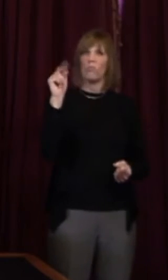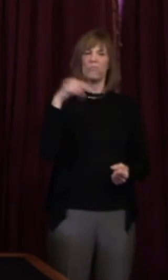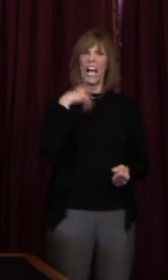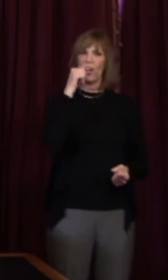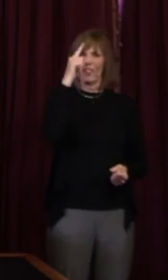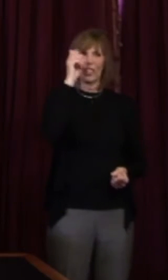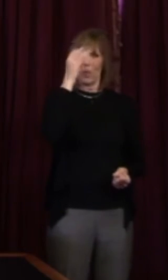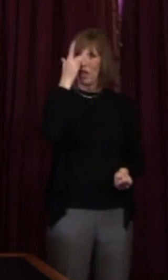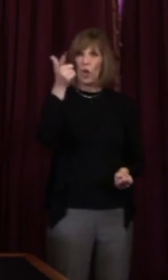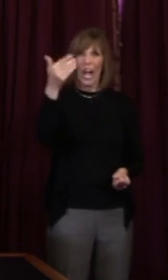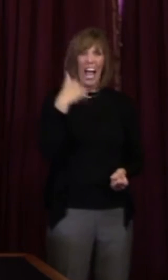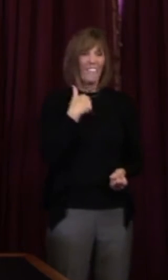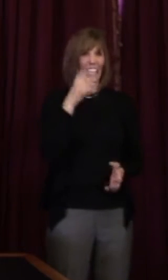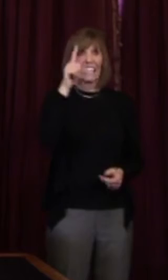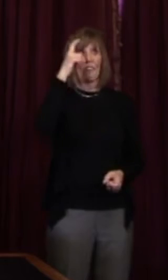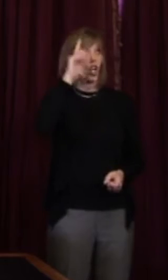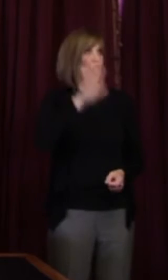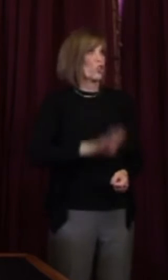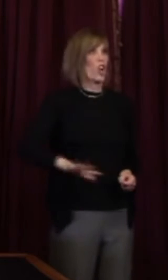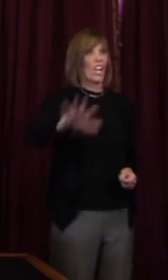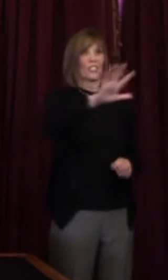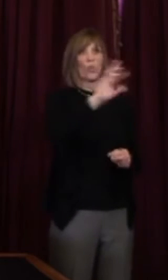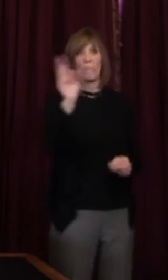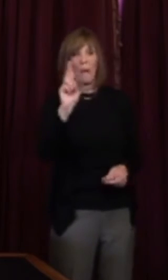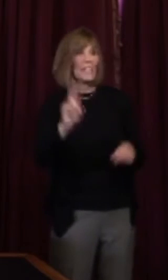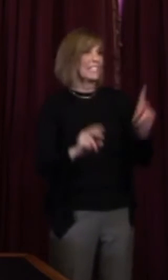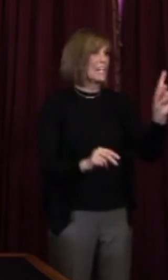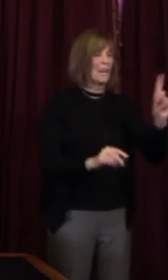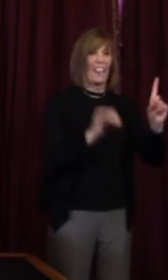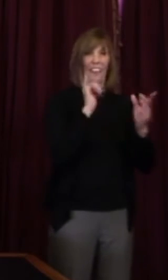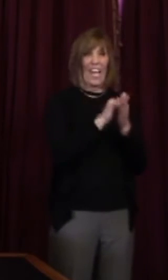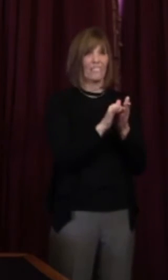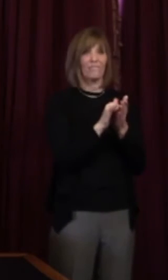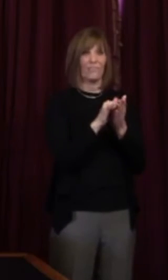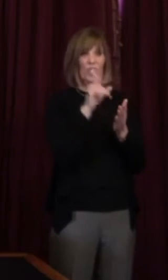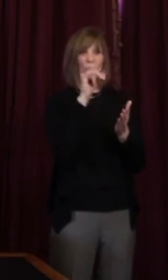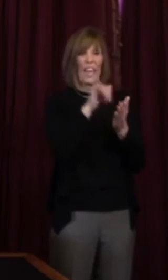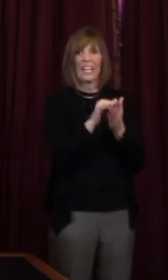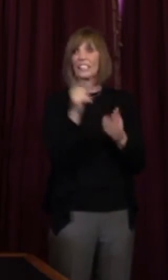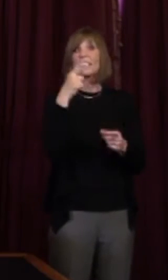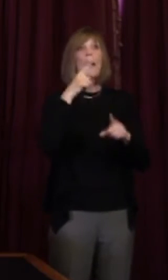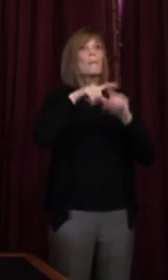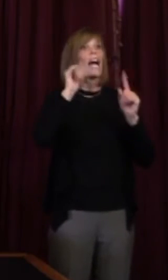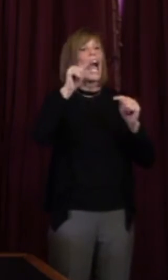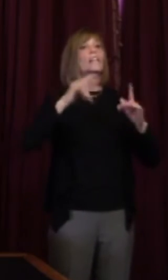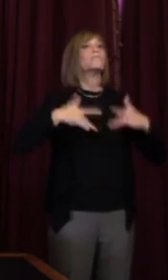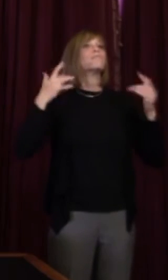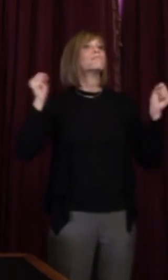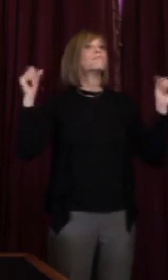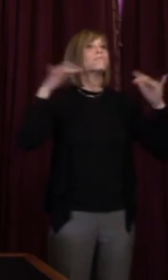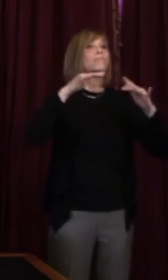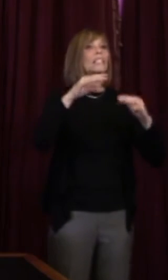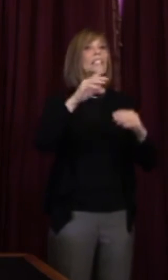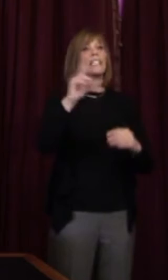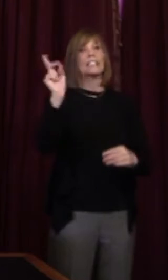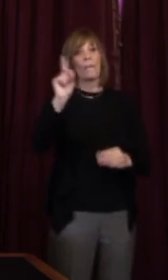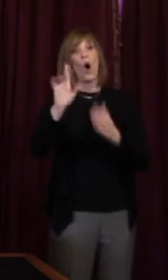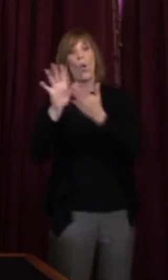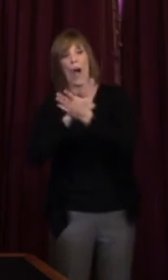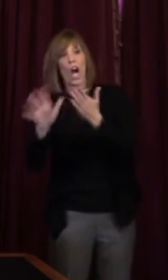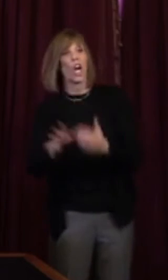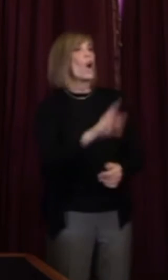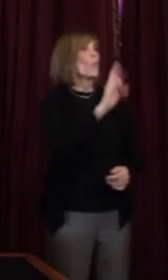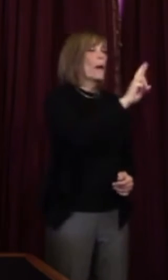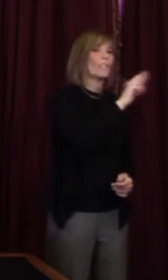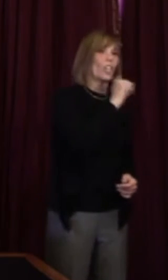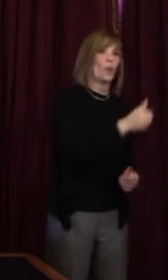wouldn't say, because you've got governors across the board, Republican and Democrat, that have done masks. At a campaign event, Democrats wear them, Republicans don't.